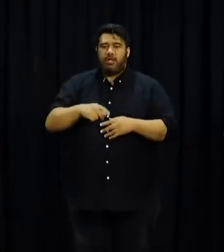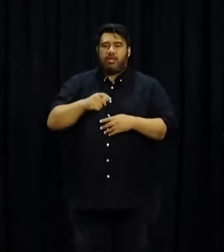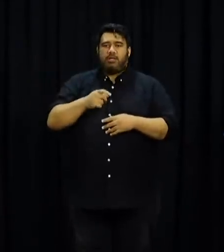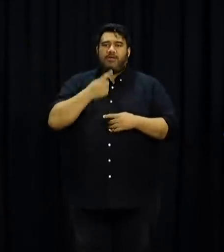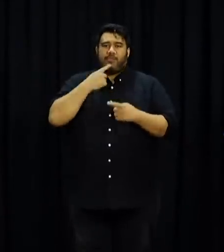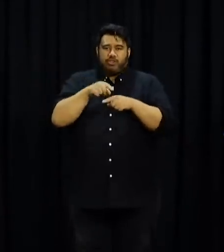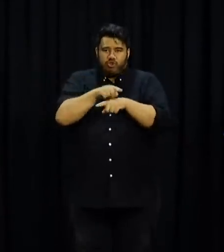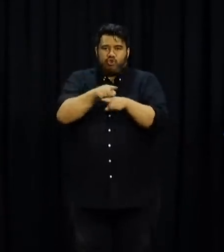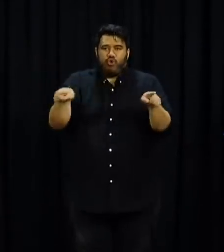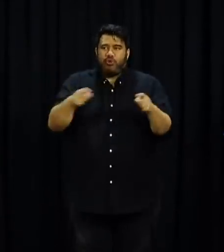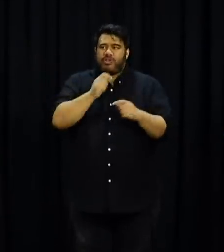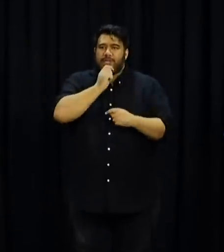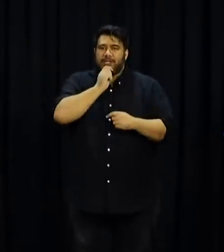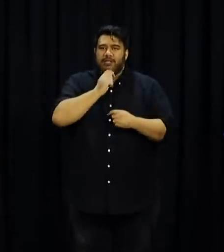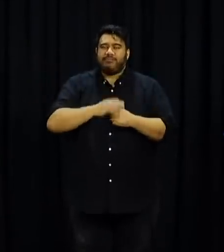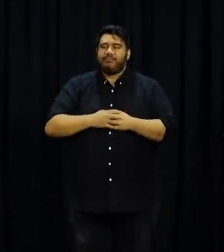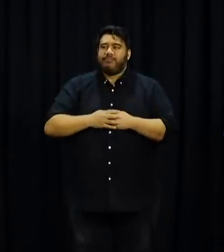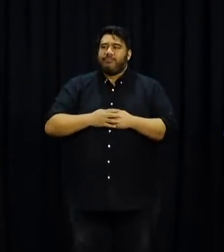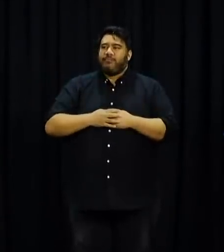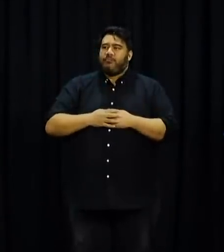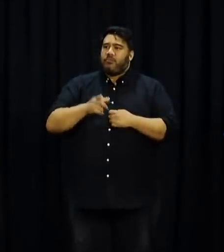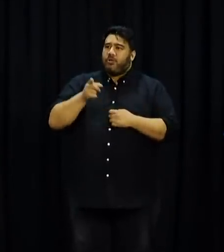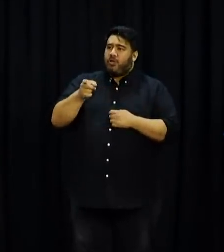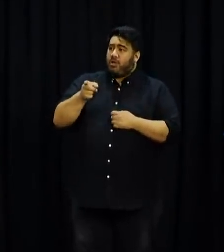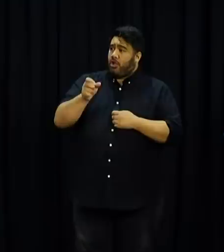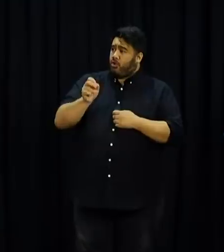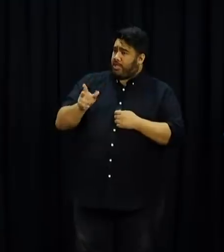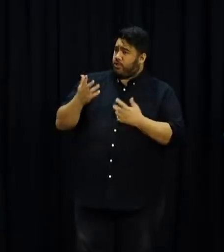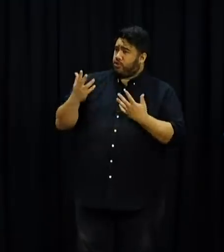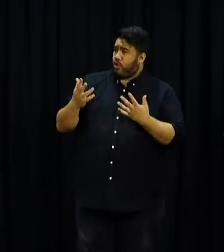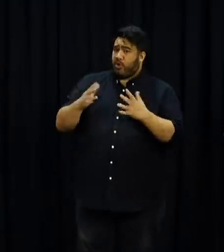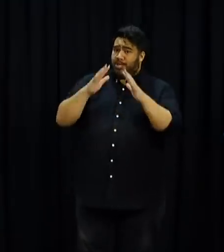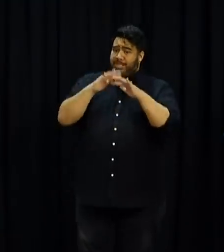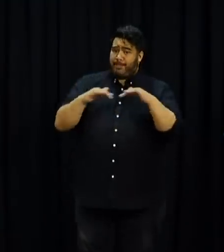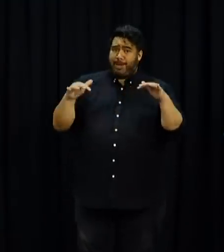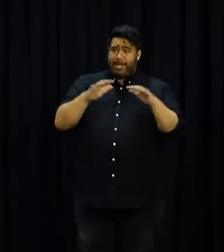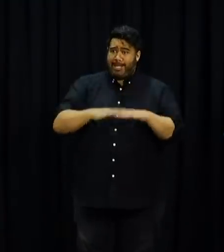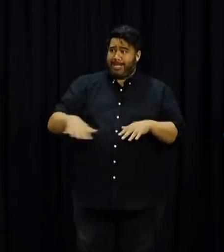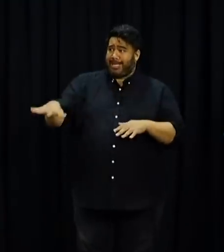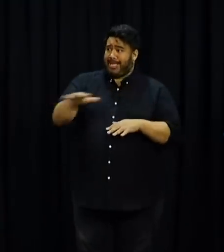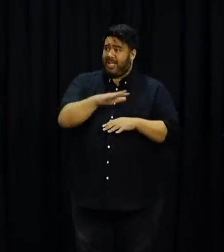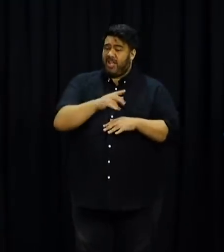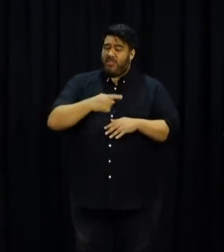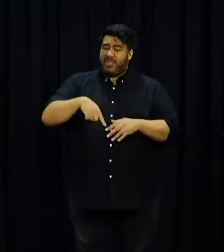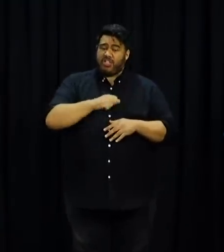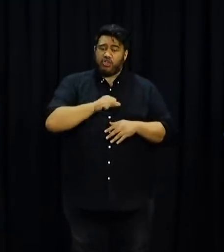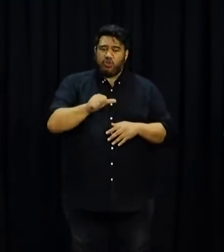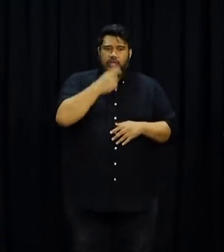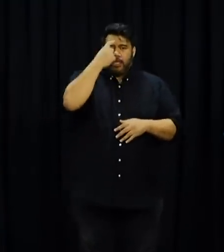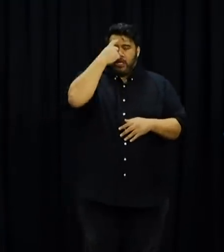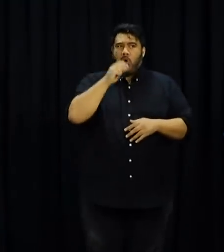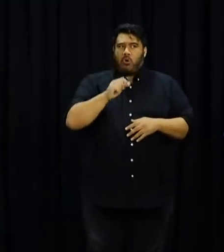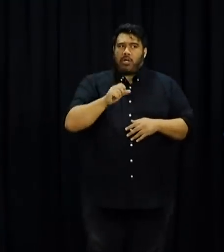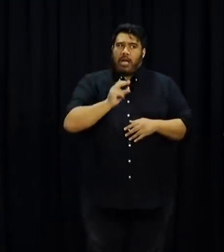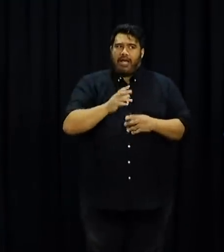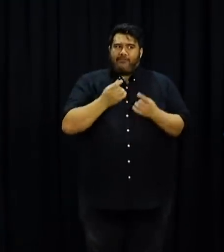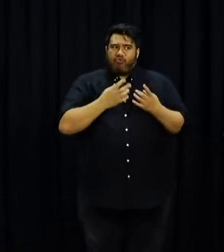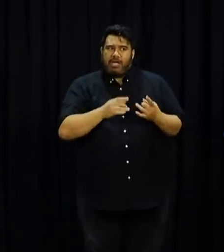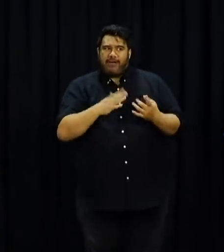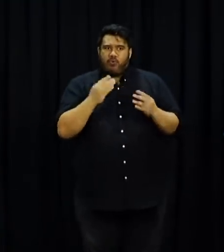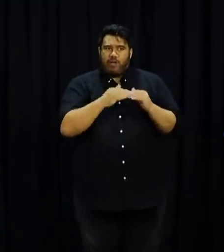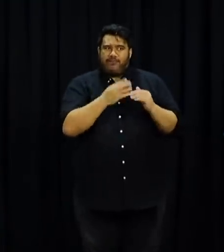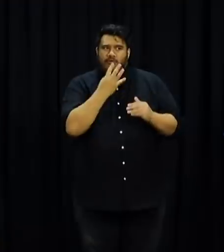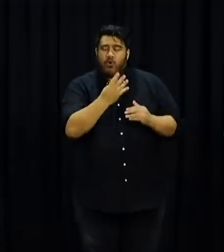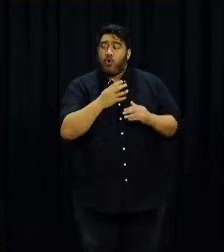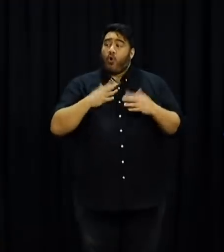of getting your head around this, did the public need to start preparing to go back to level 4, or is there a possibility that this will just be a couple